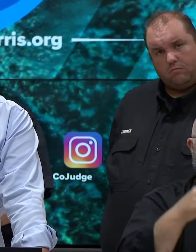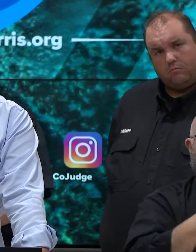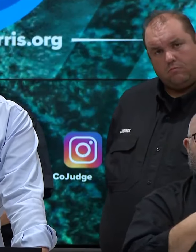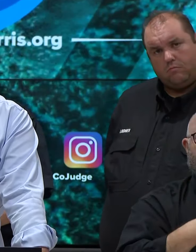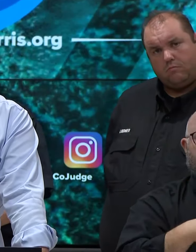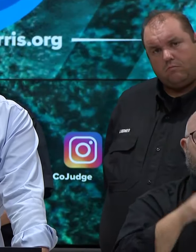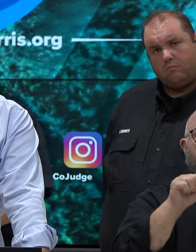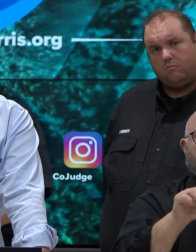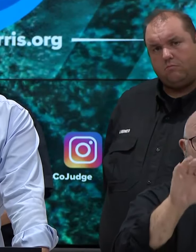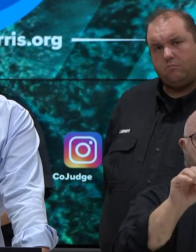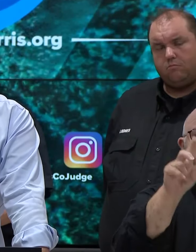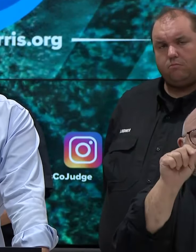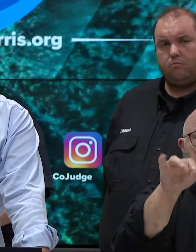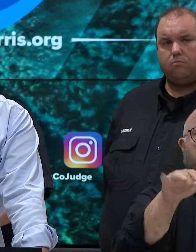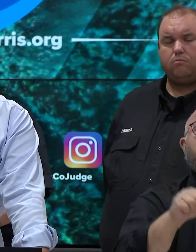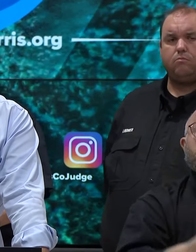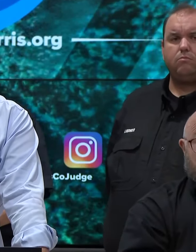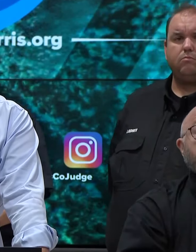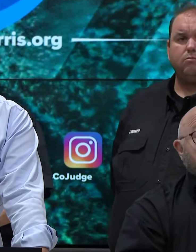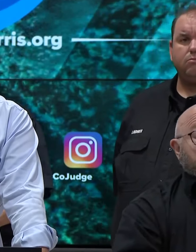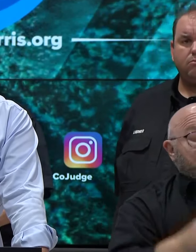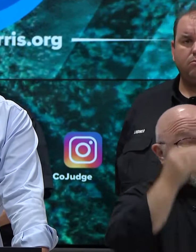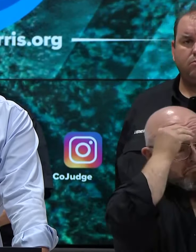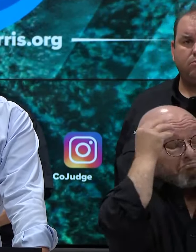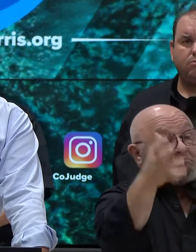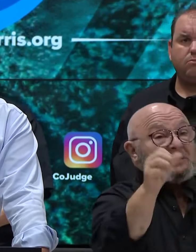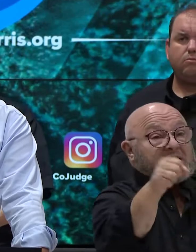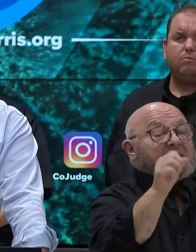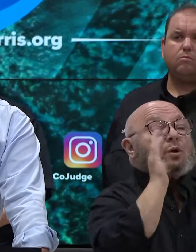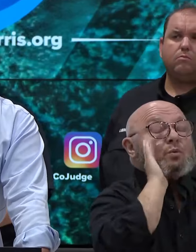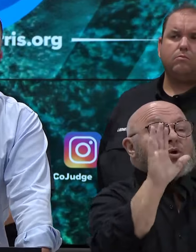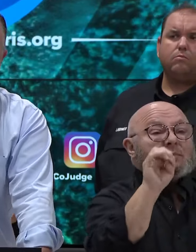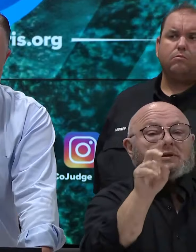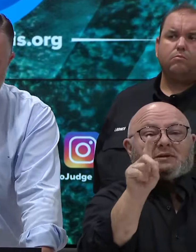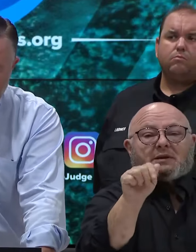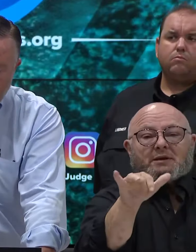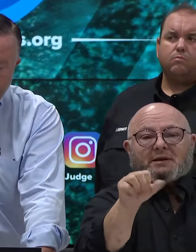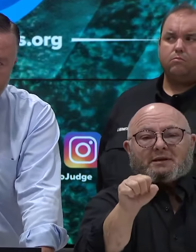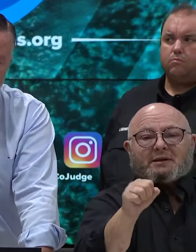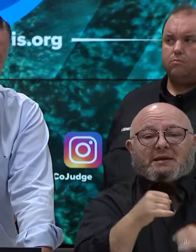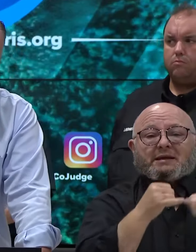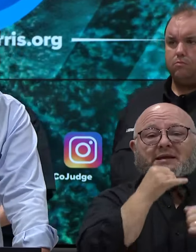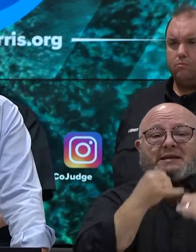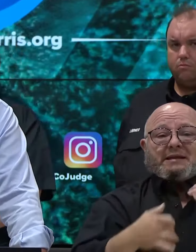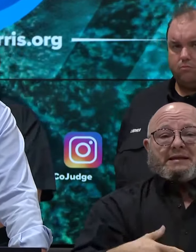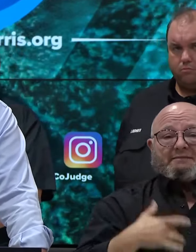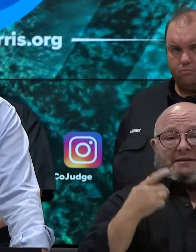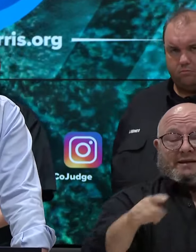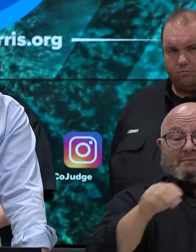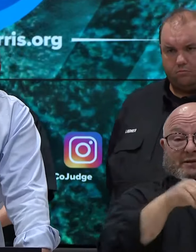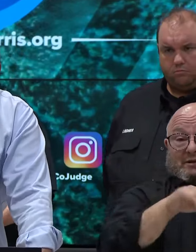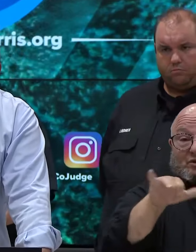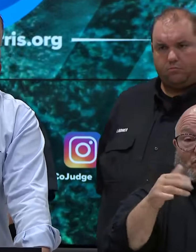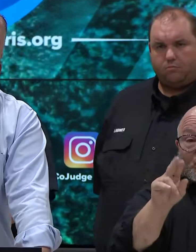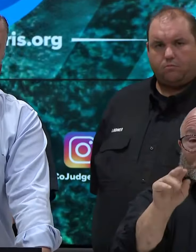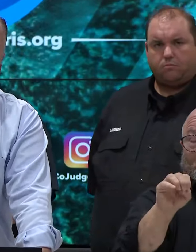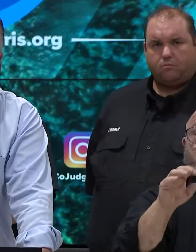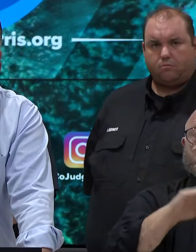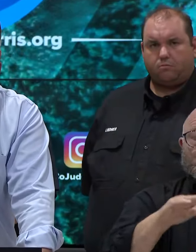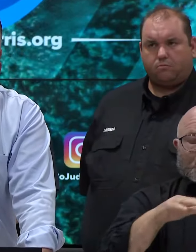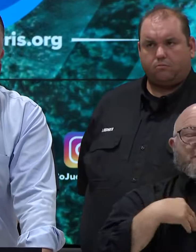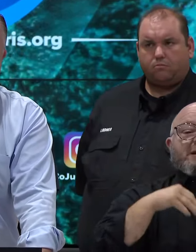said, could be days. It's going to be days. I mean, look at the last event in